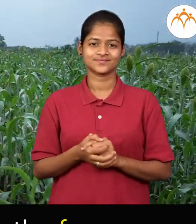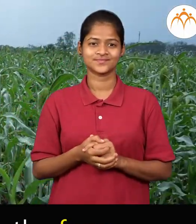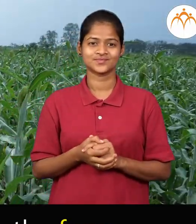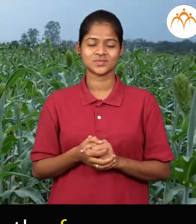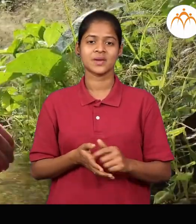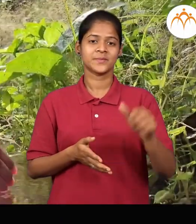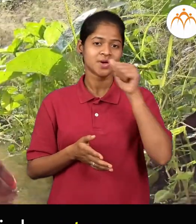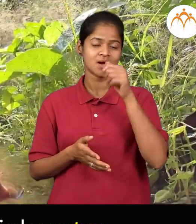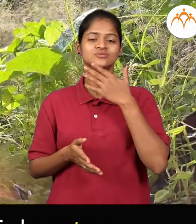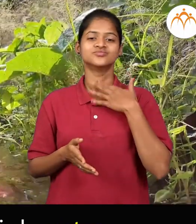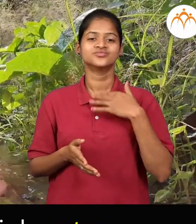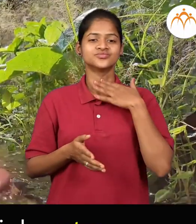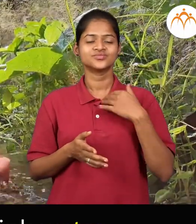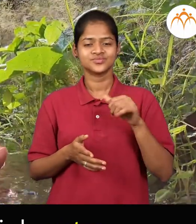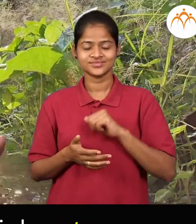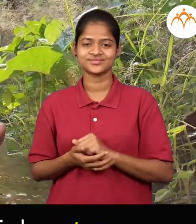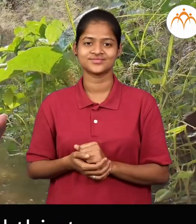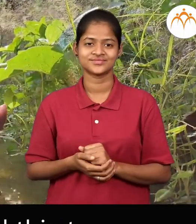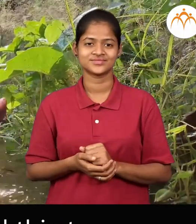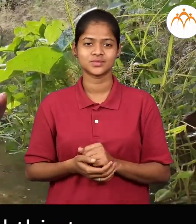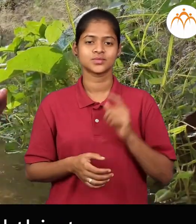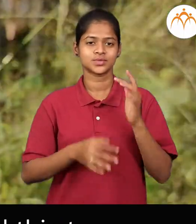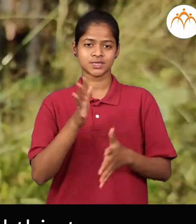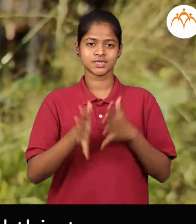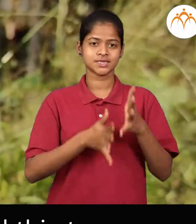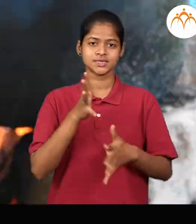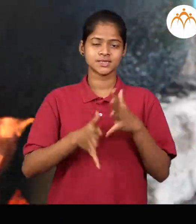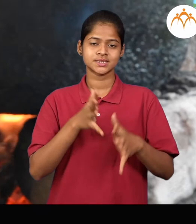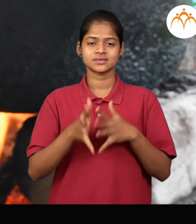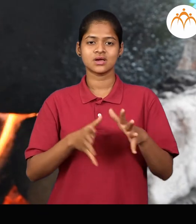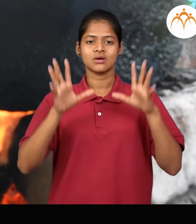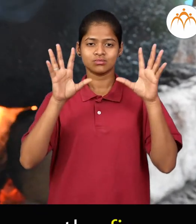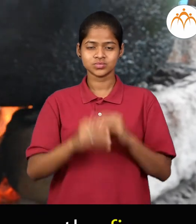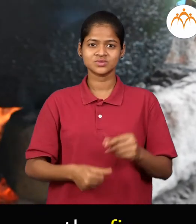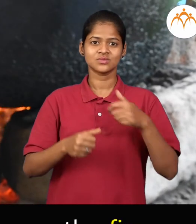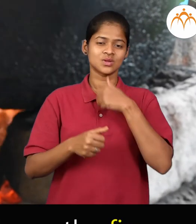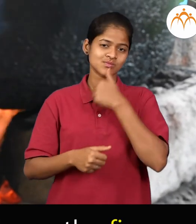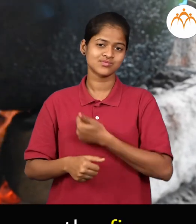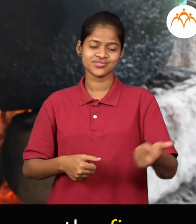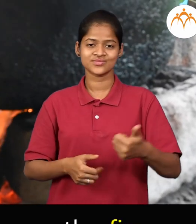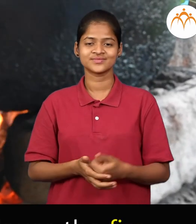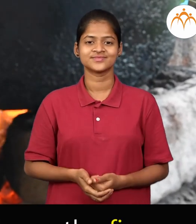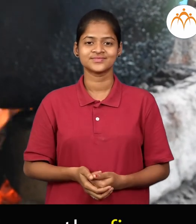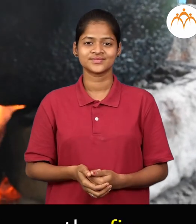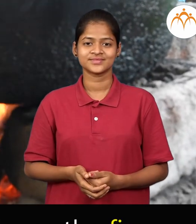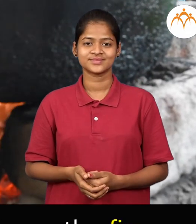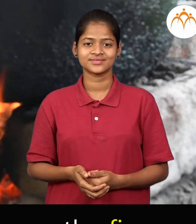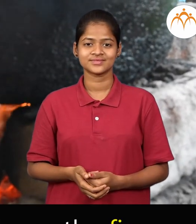Water. You should drink water when you feel thirsty. Fire. Water is used to dose the